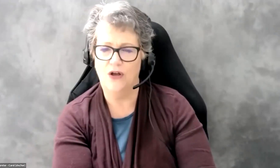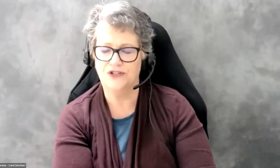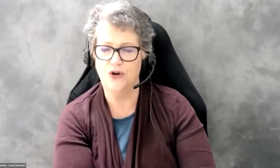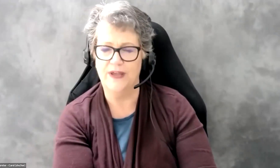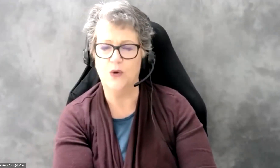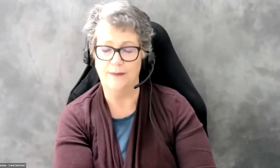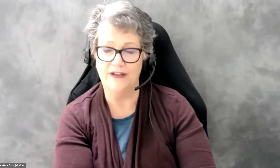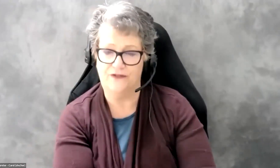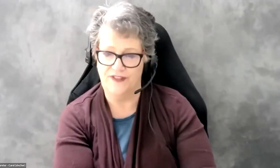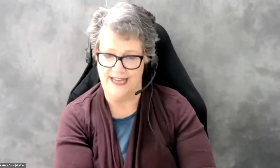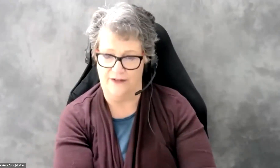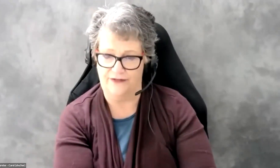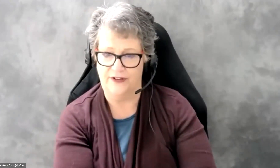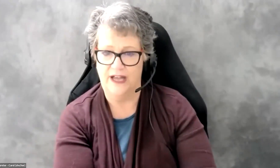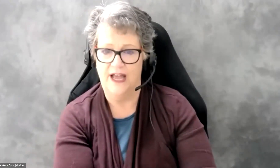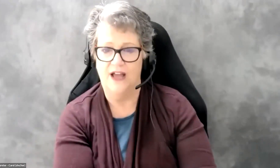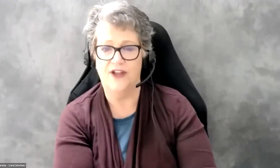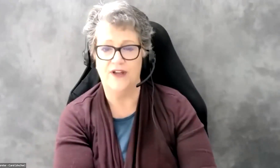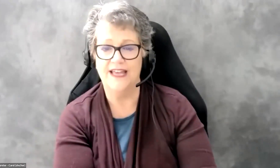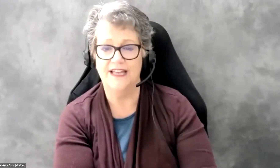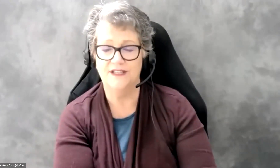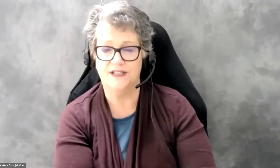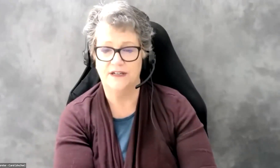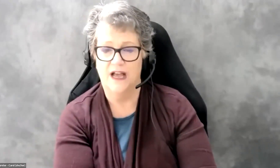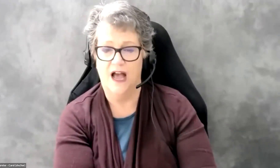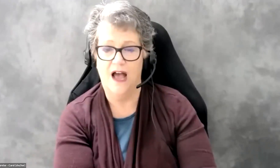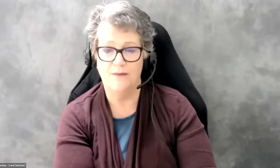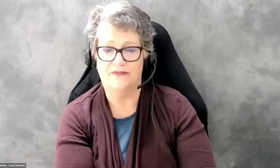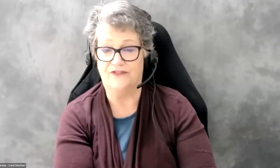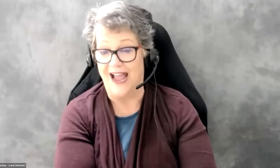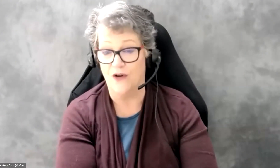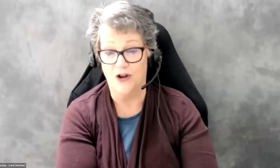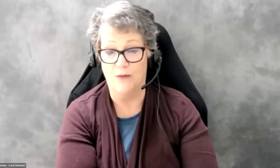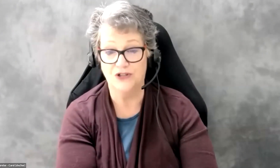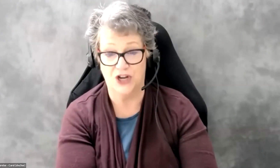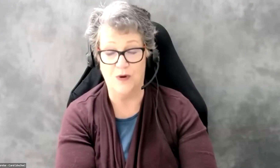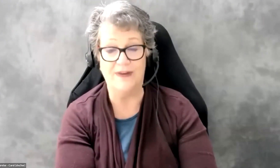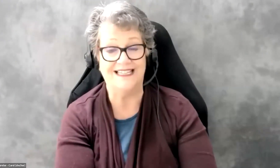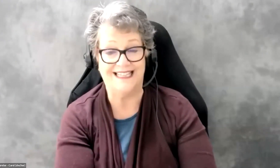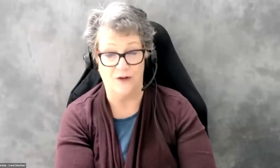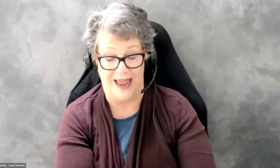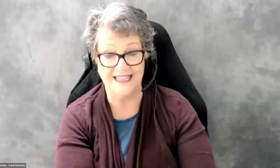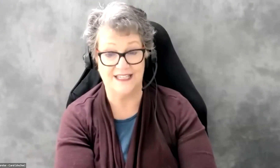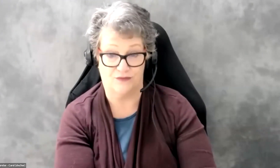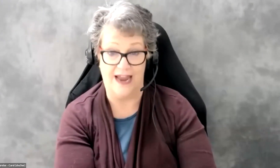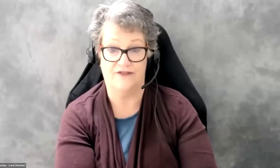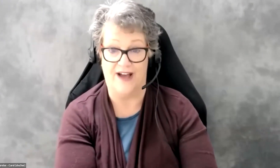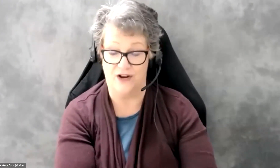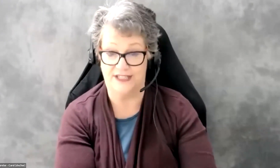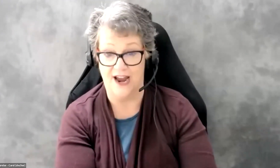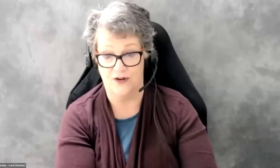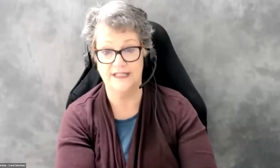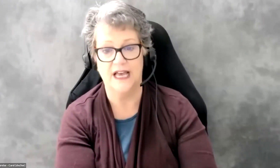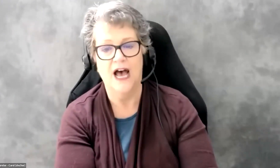And then also equipment for the deaf. There is fire. I know most equipment is sound based, right?